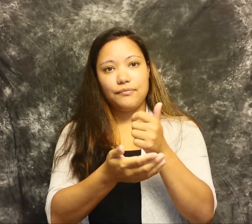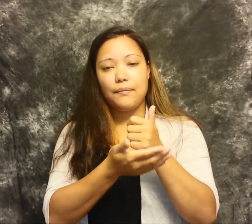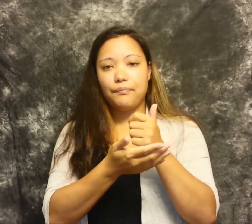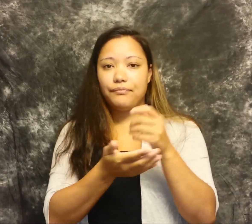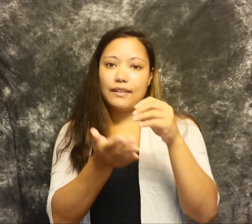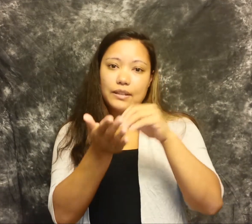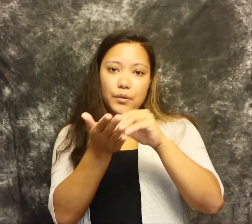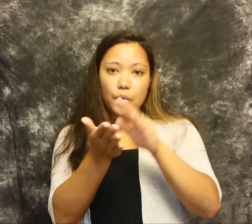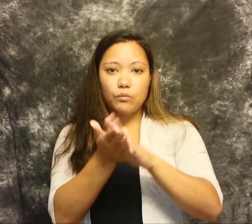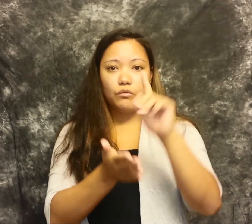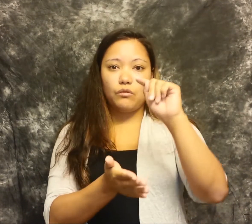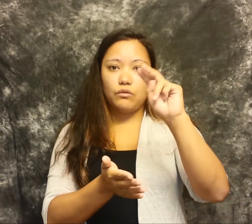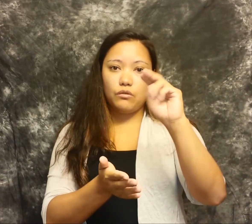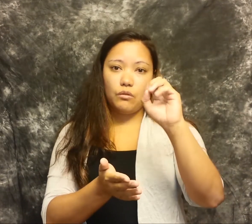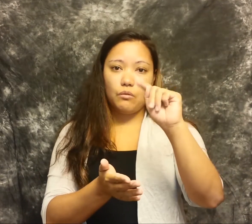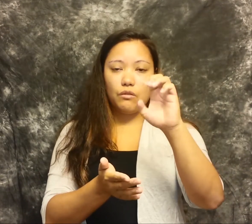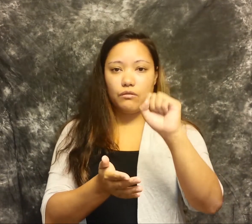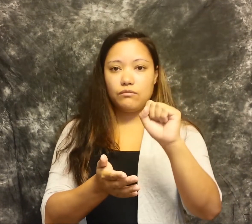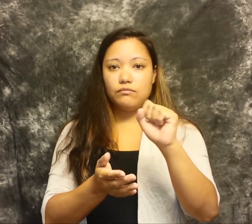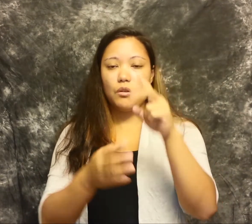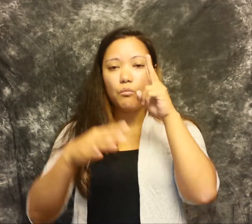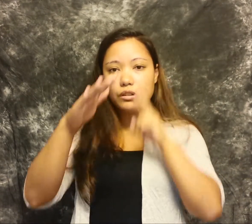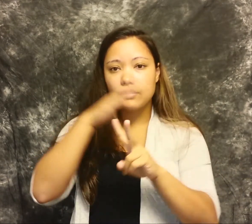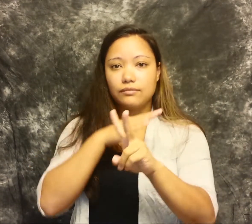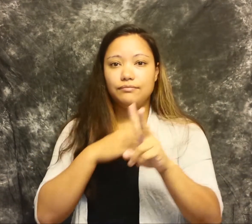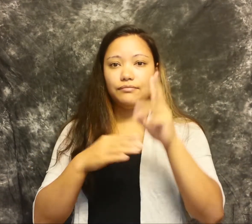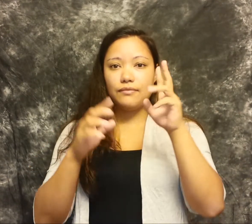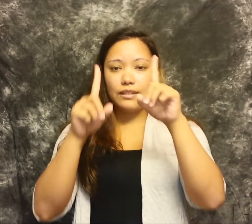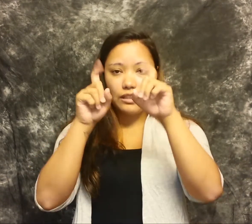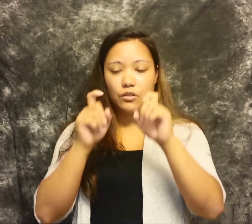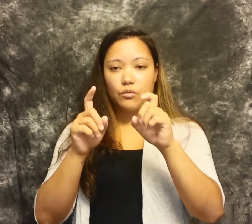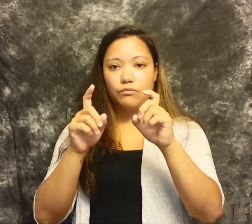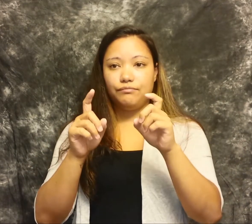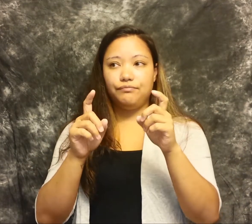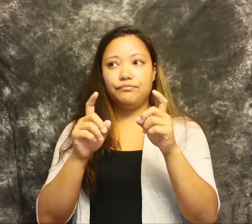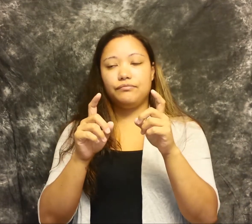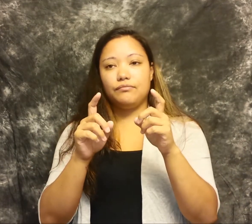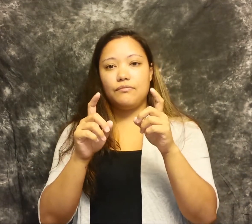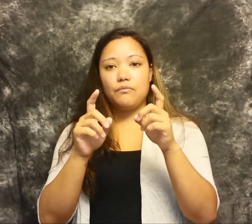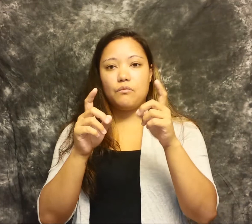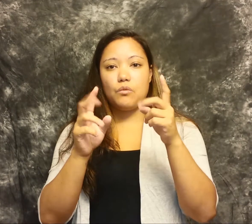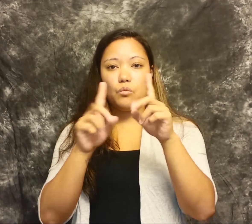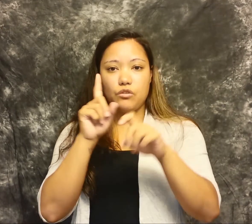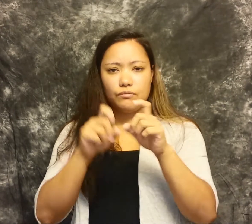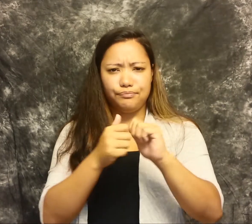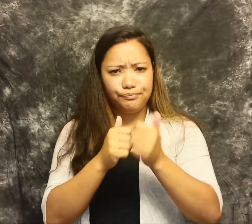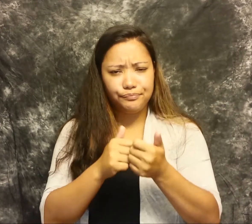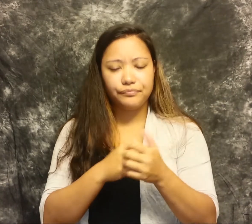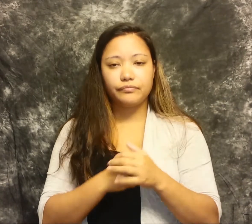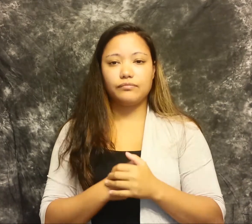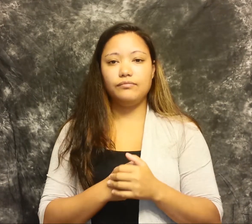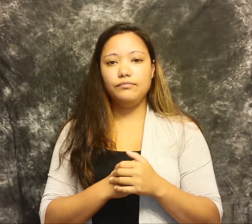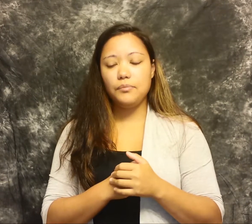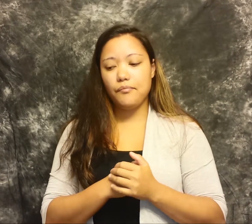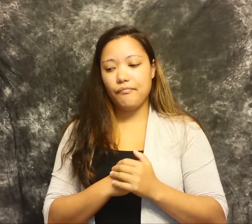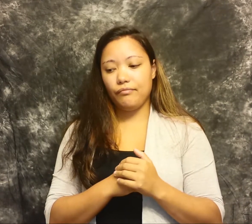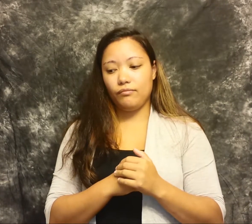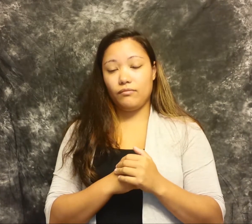week. Now, I wanted to ask everybody a question before we start. And again, participation is welcome in